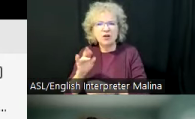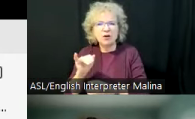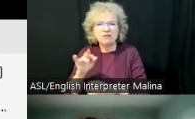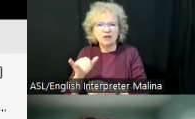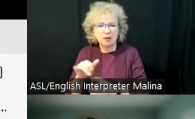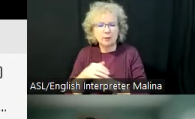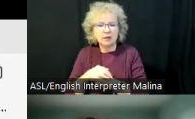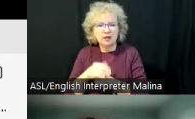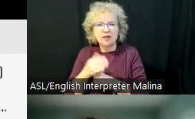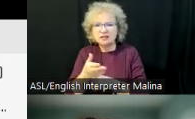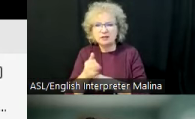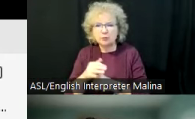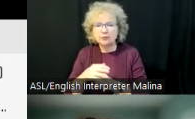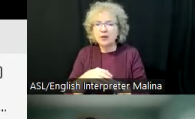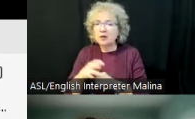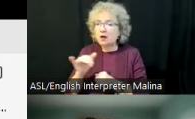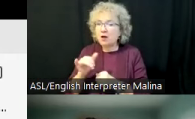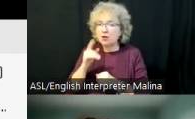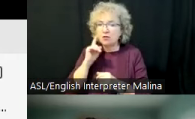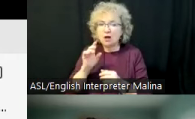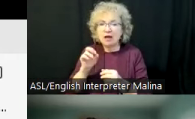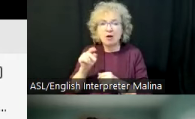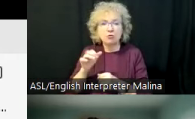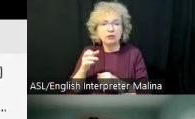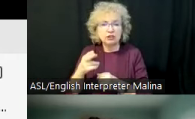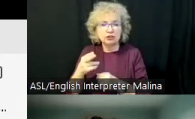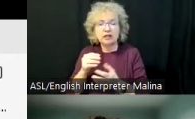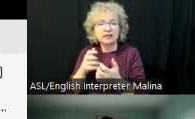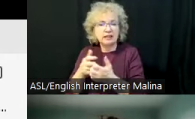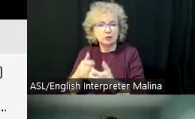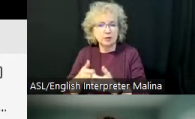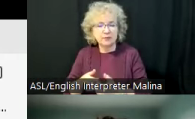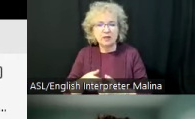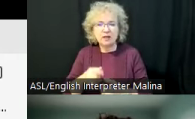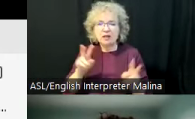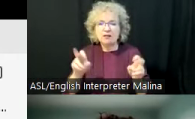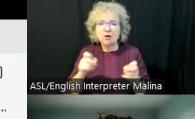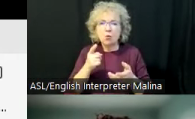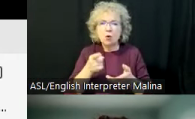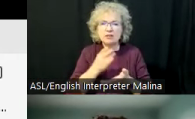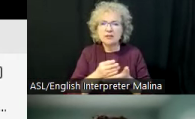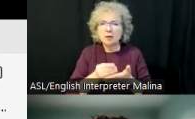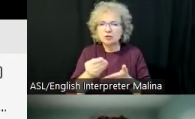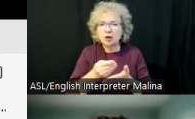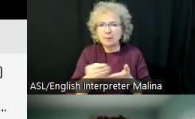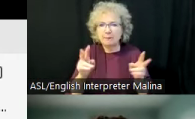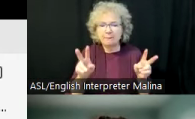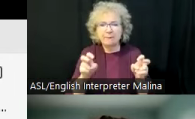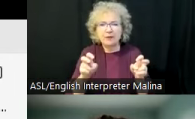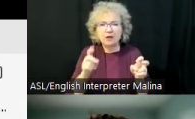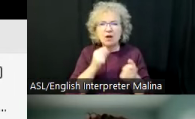we have things for outreach and engagement. So this is really your sort of one stop shop for all things waiver